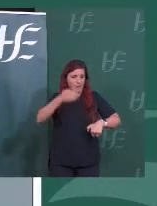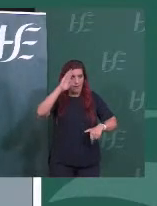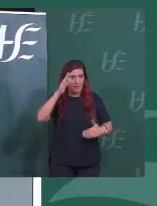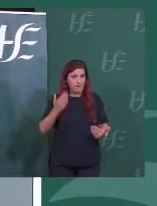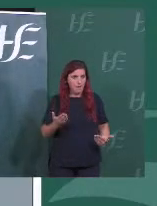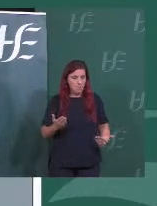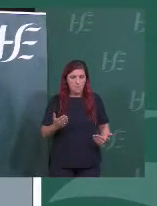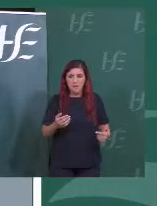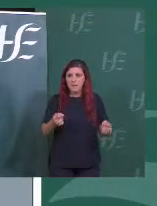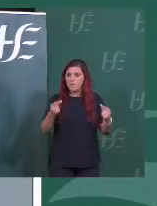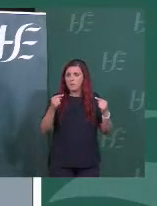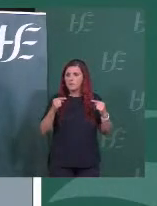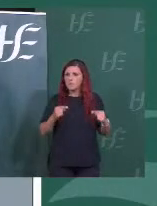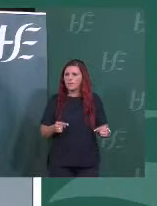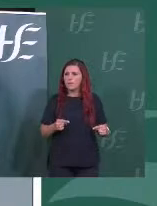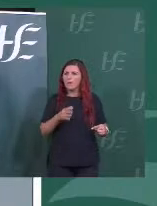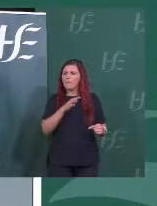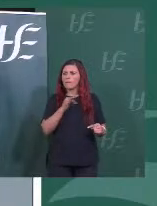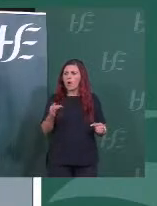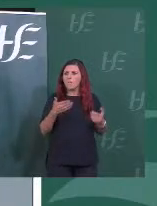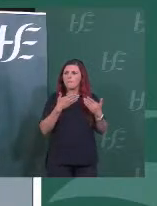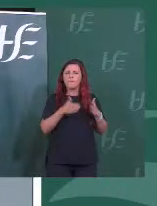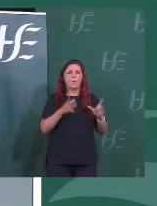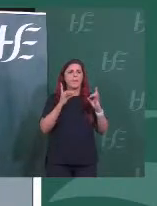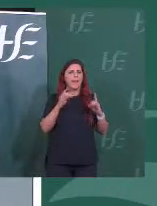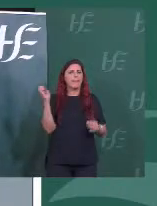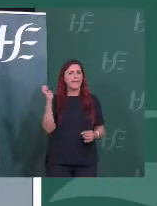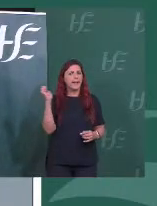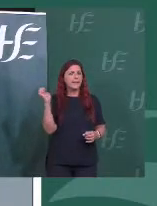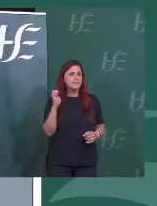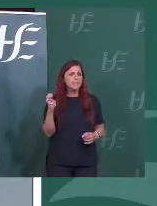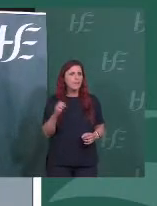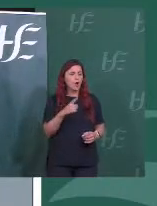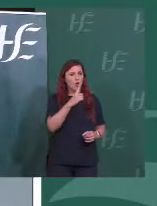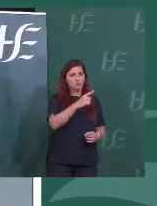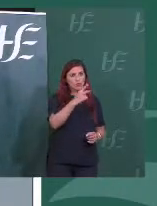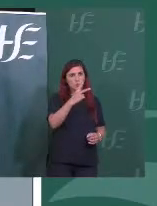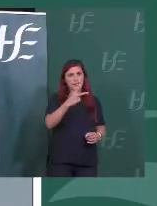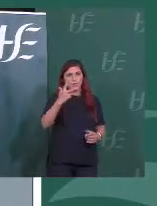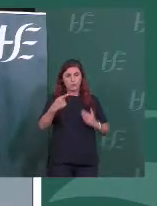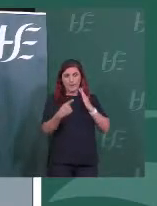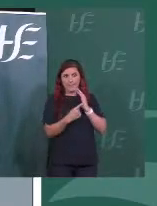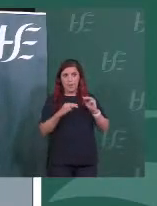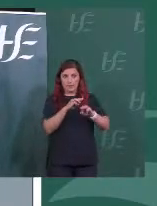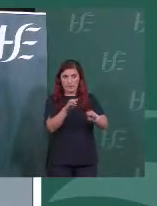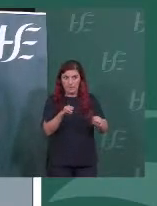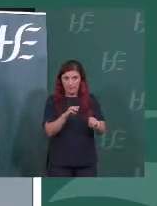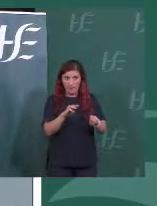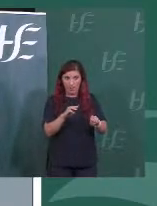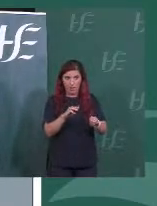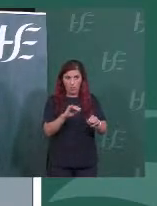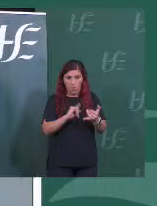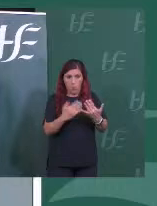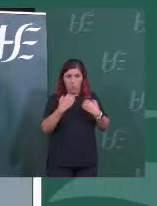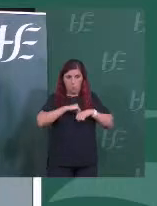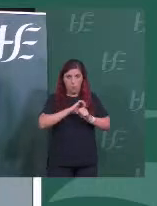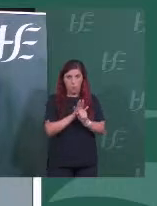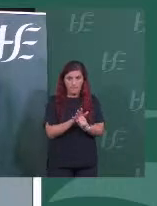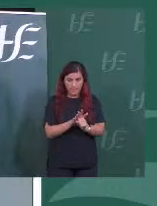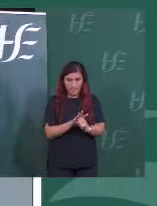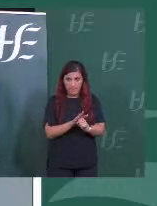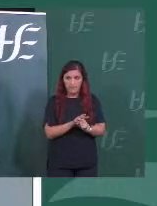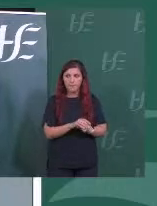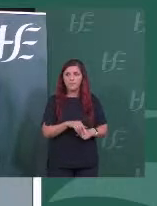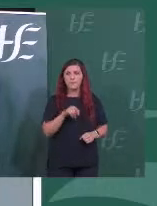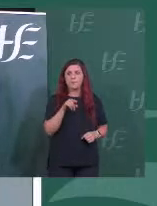Analysis from Public Health England of 123,000 cases. Of the total cases detected, 8.8% were